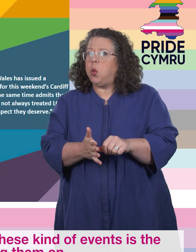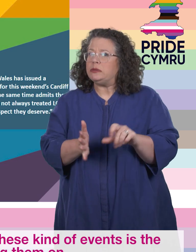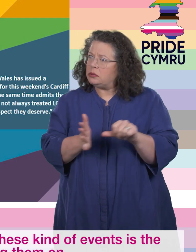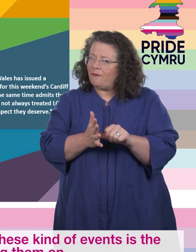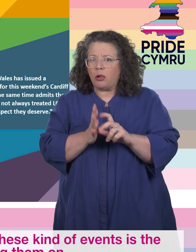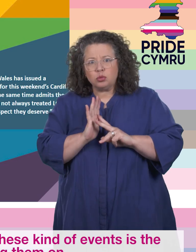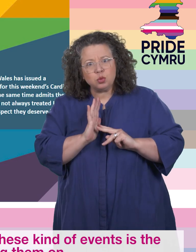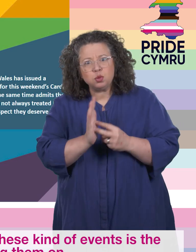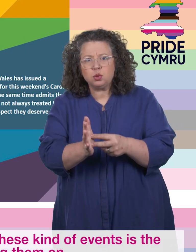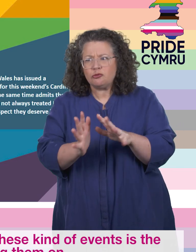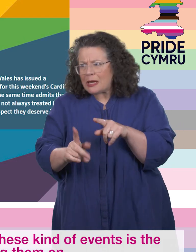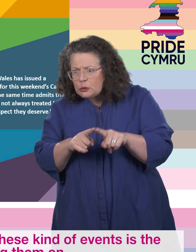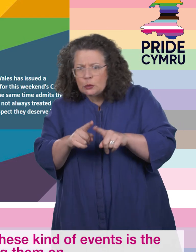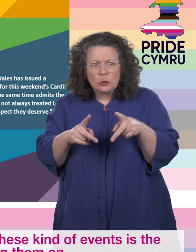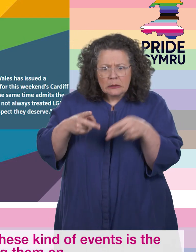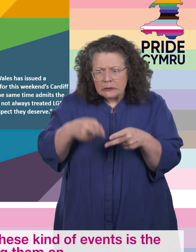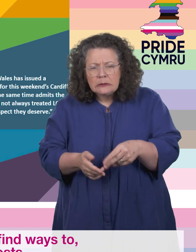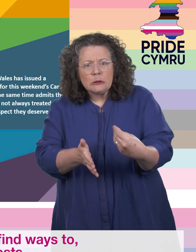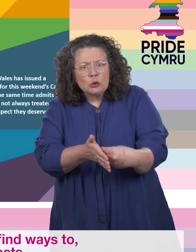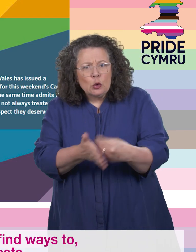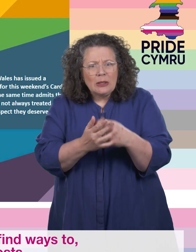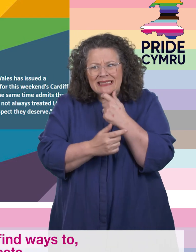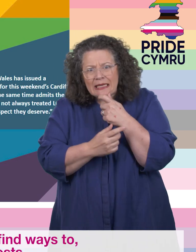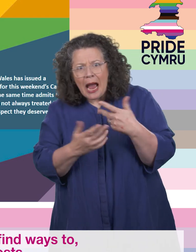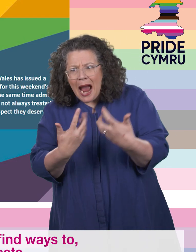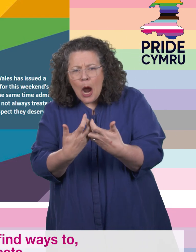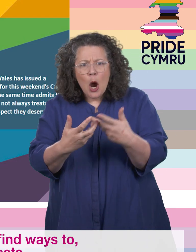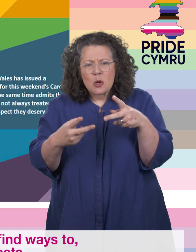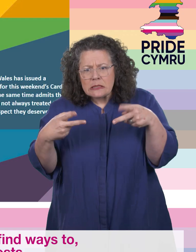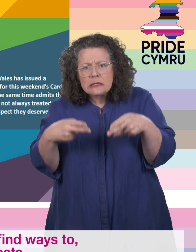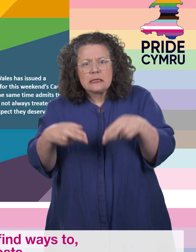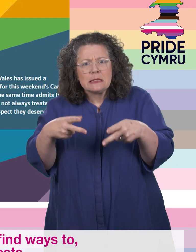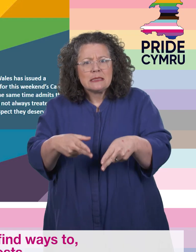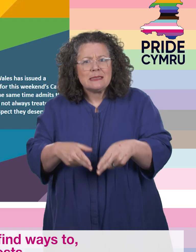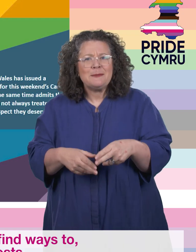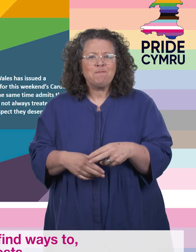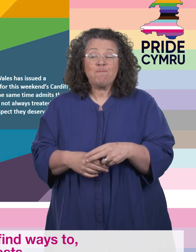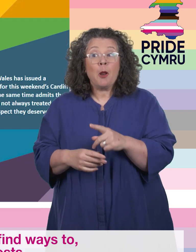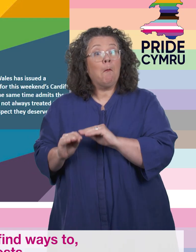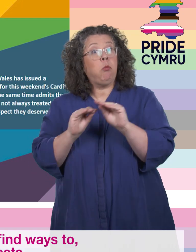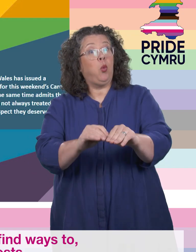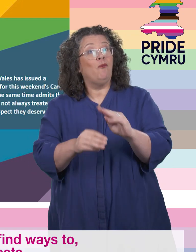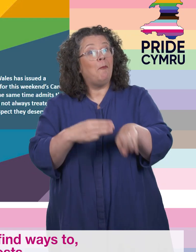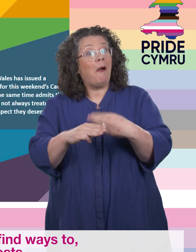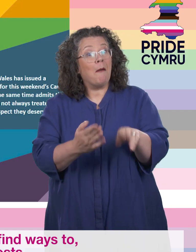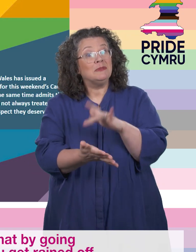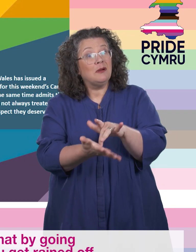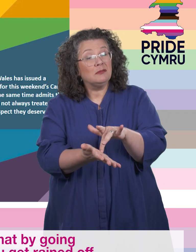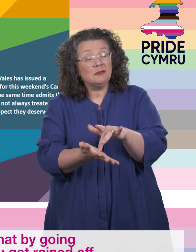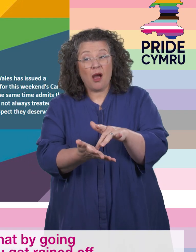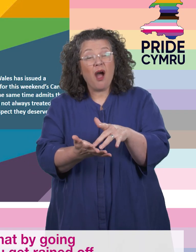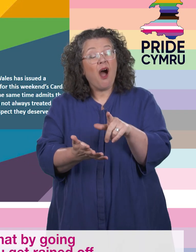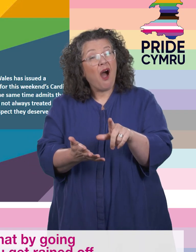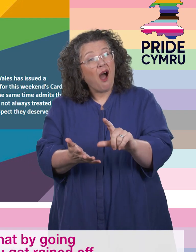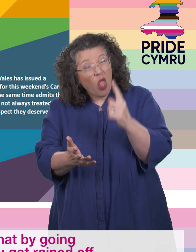the horrendous cost in putting them on. So there are always ways of trying to find to try and sort of cut down costs. And